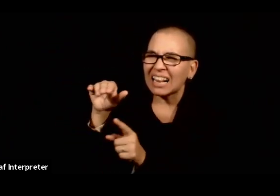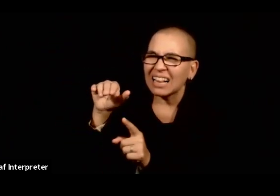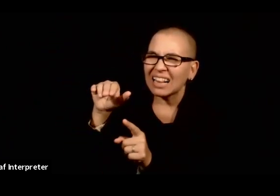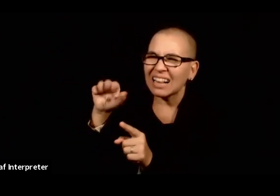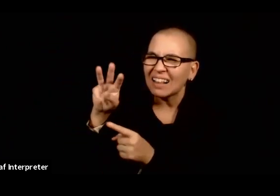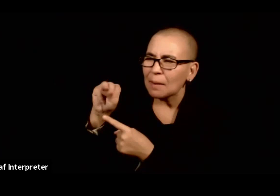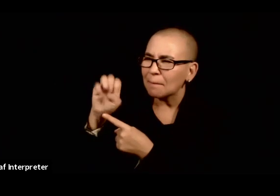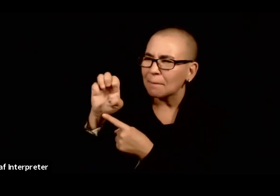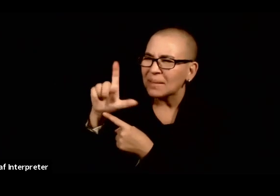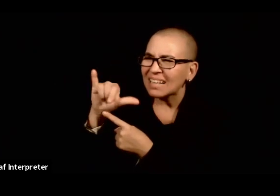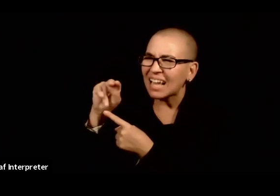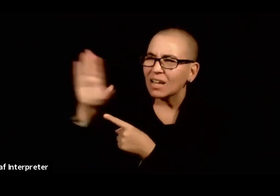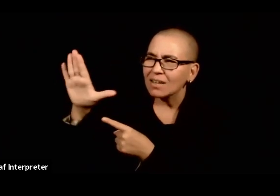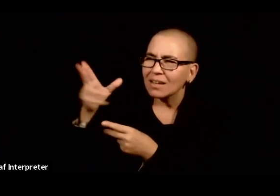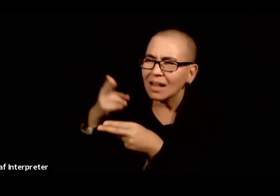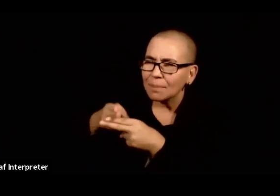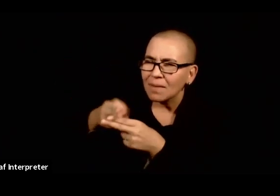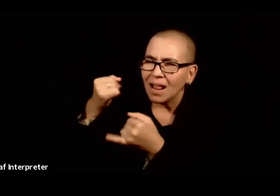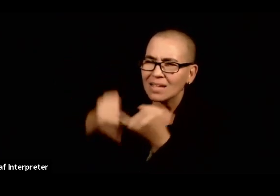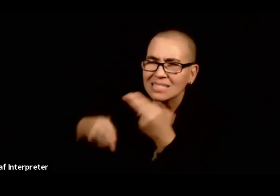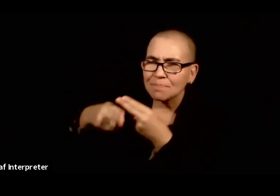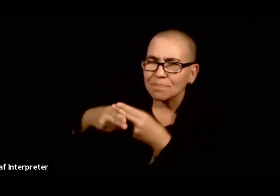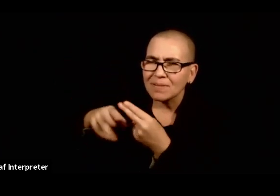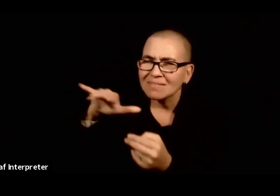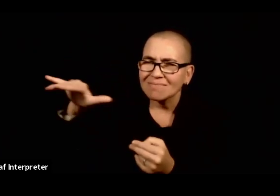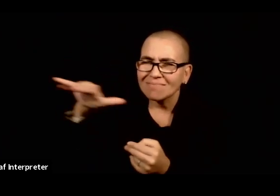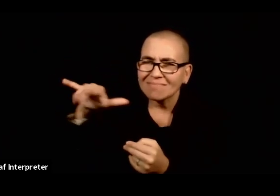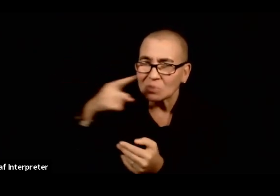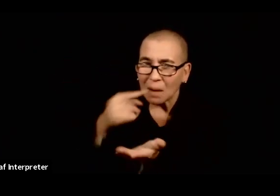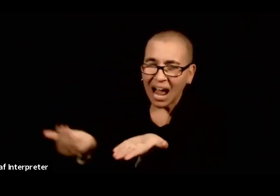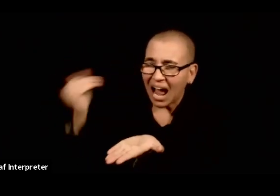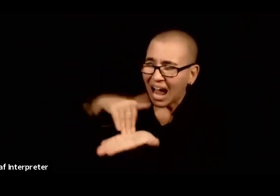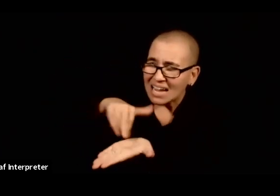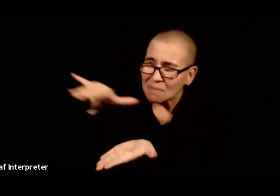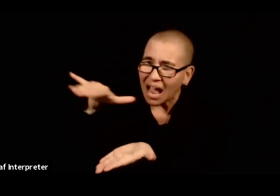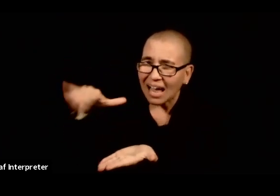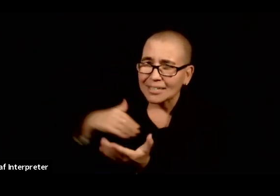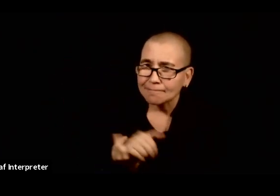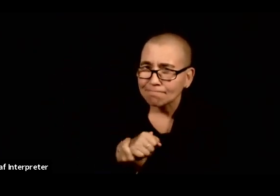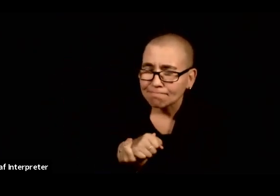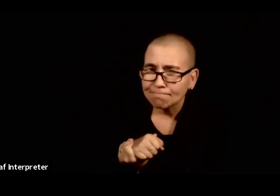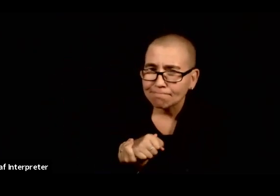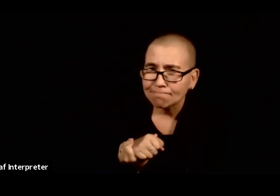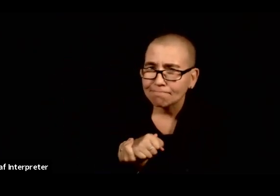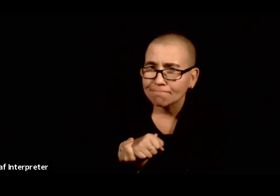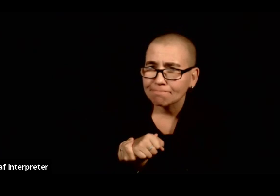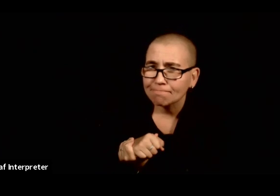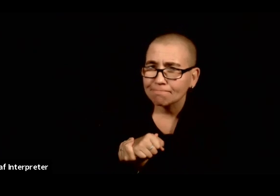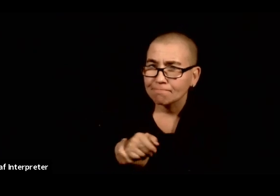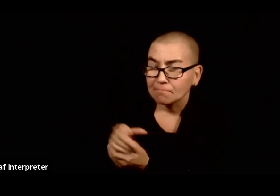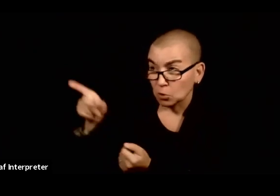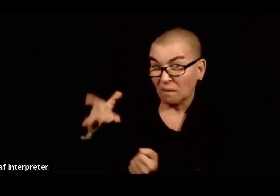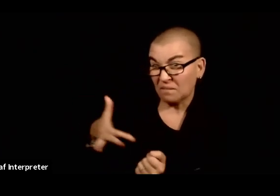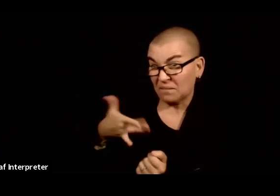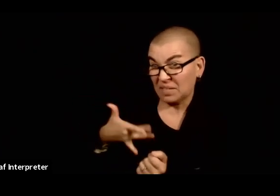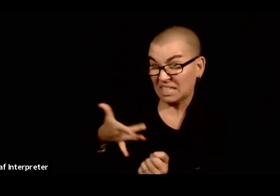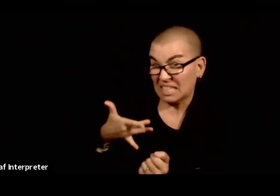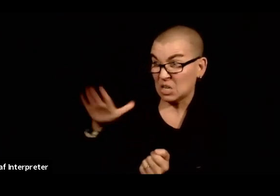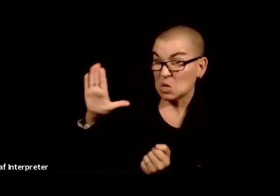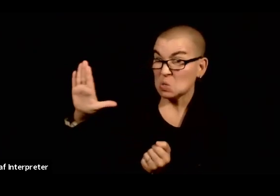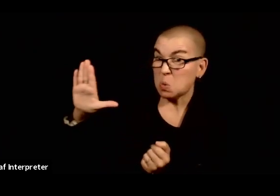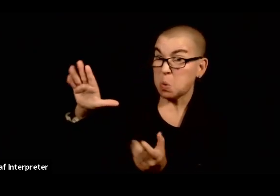but while I have you, just what kind of impact do you believe that this change in the guidance or opening up the guidance will